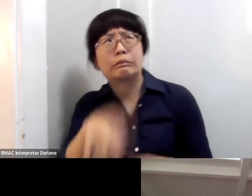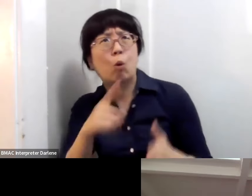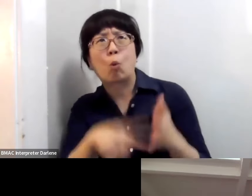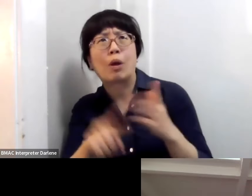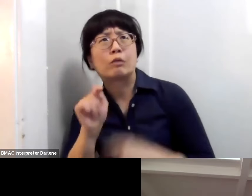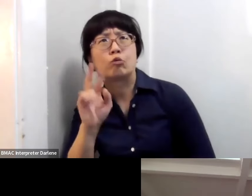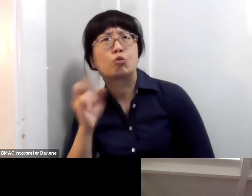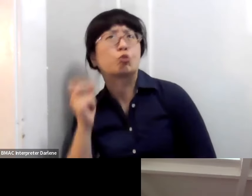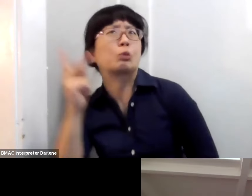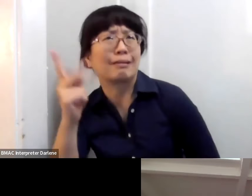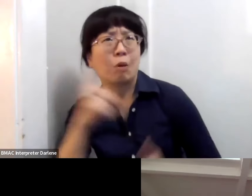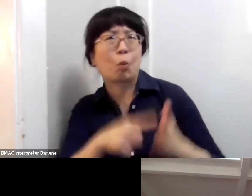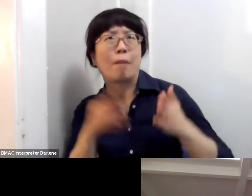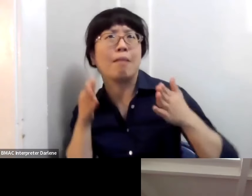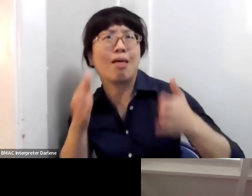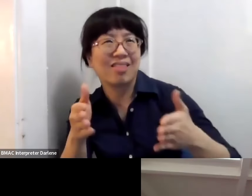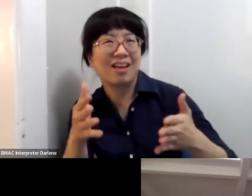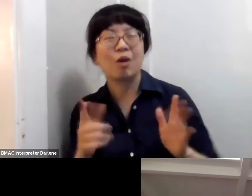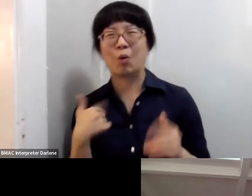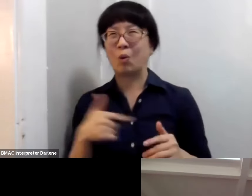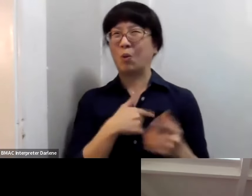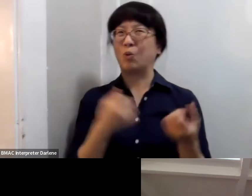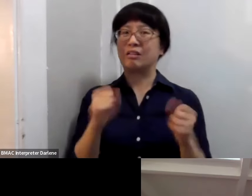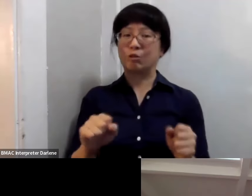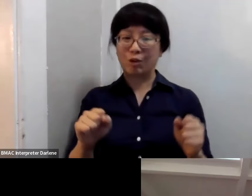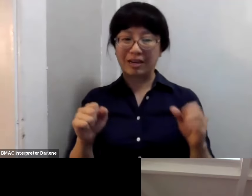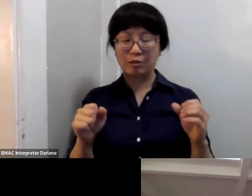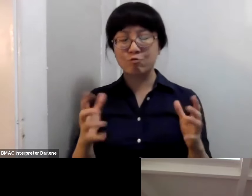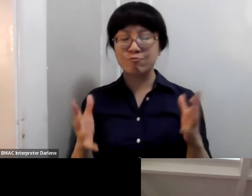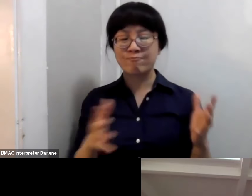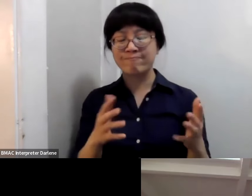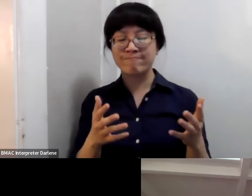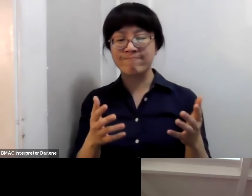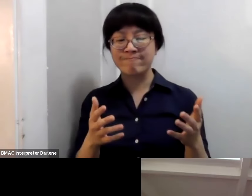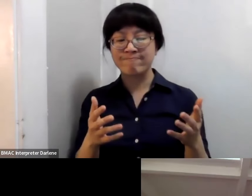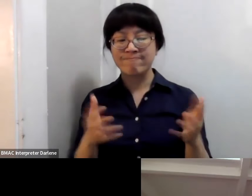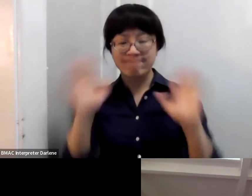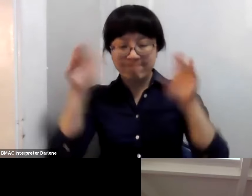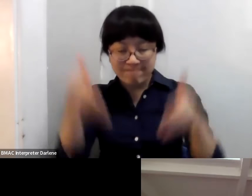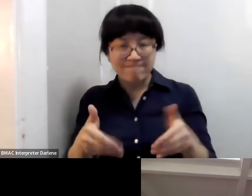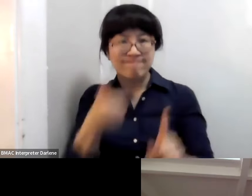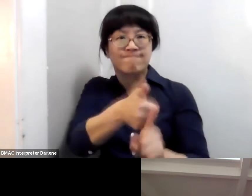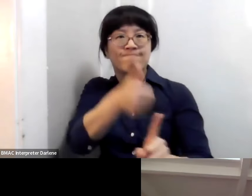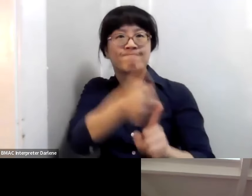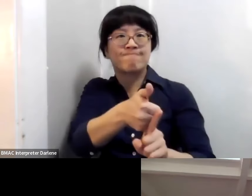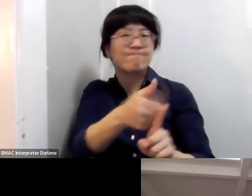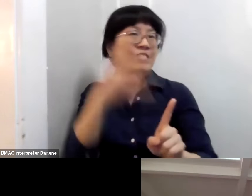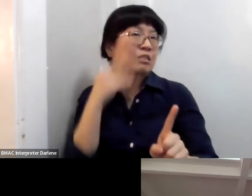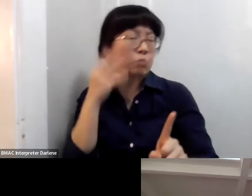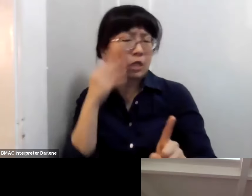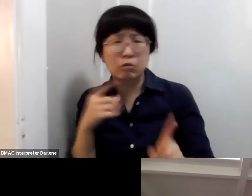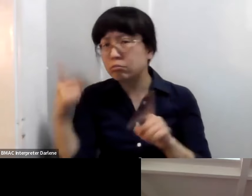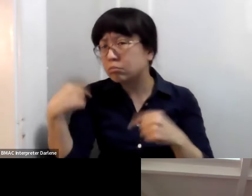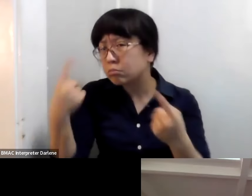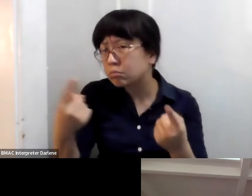method? But we try to loop back and ground them in their own personal learning experience. So what skills do they have so far?